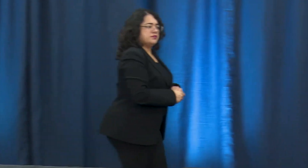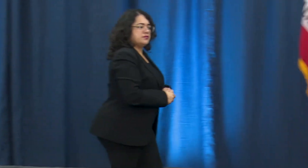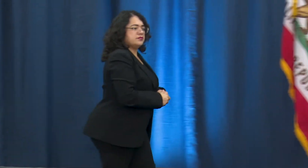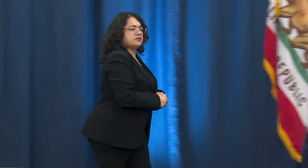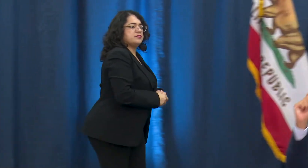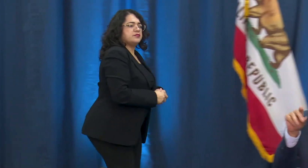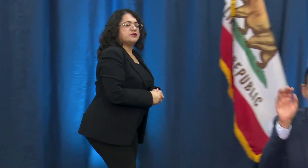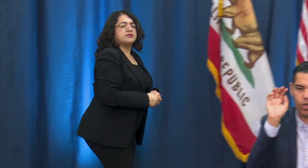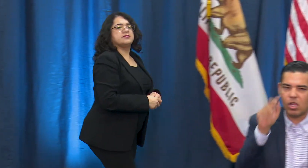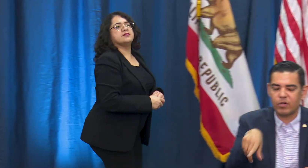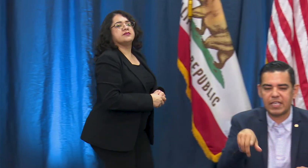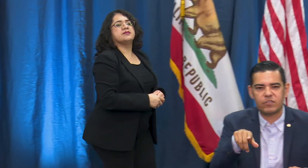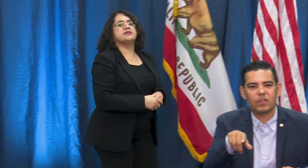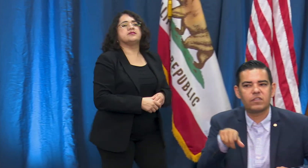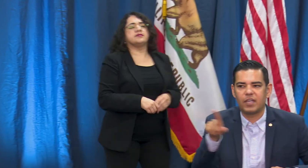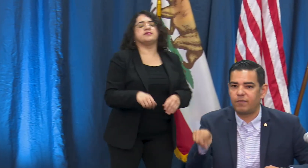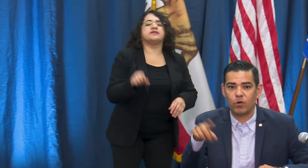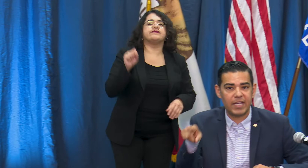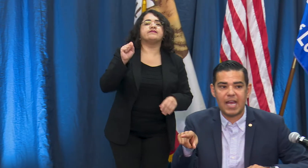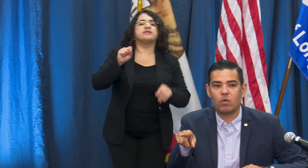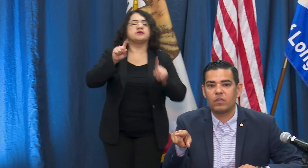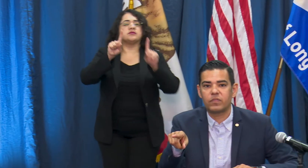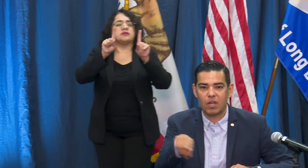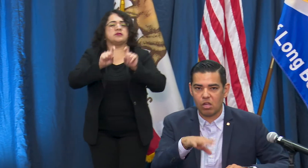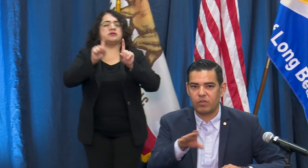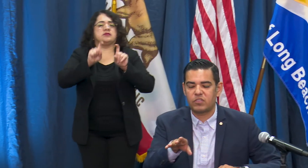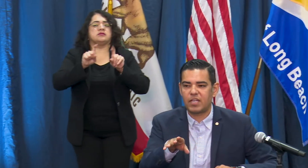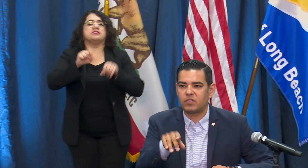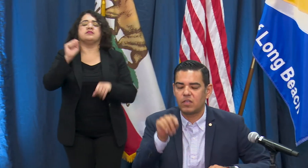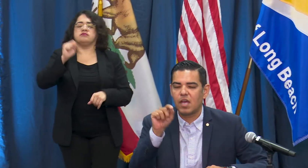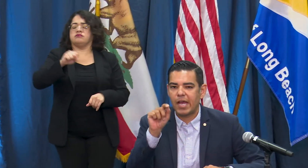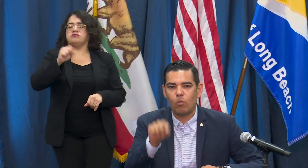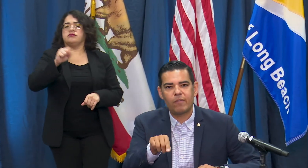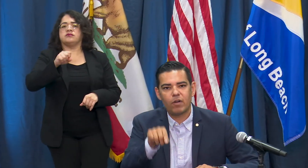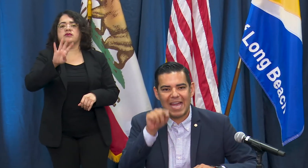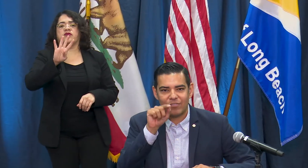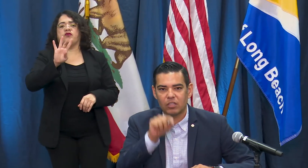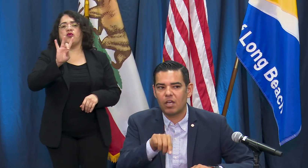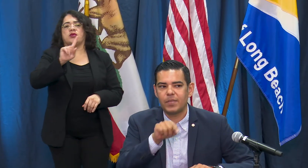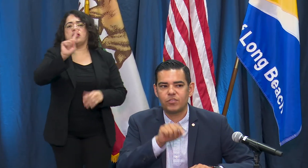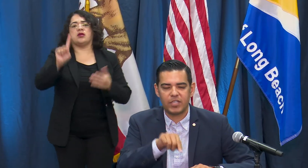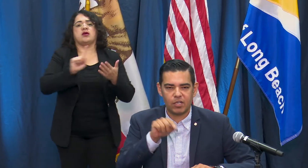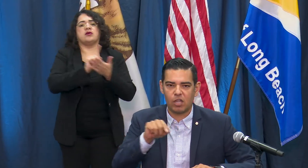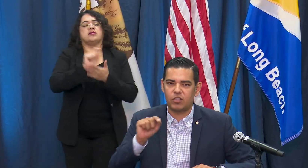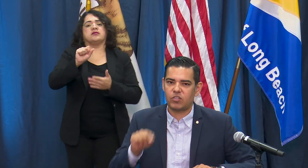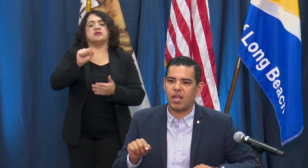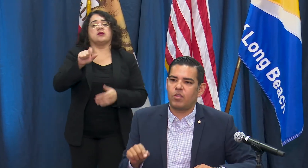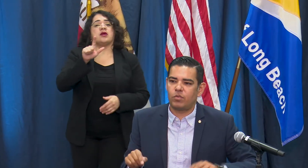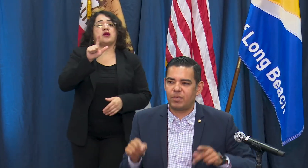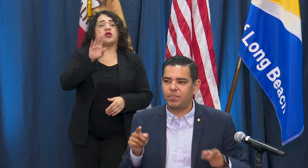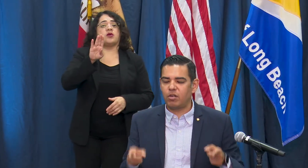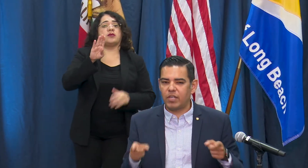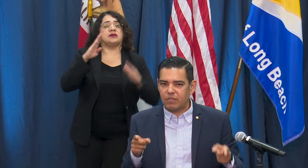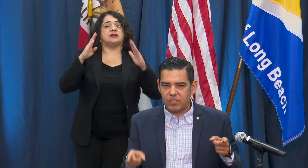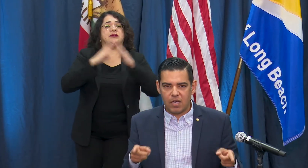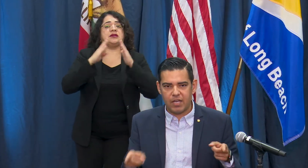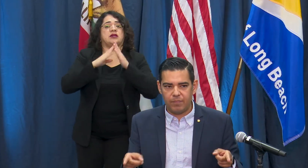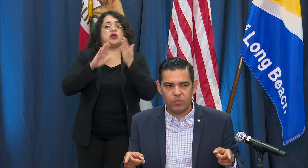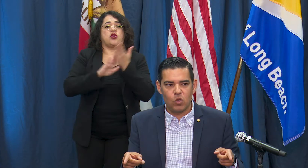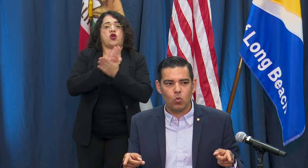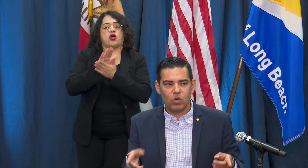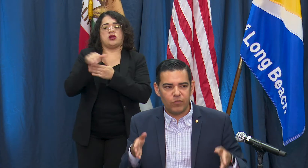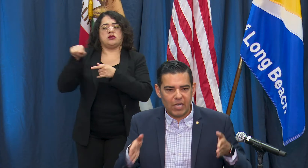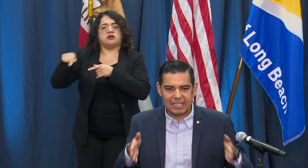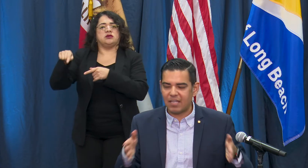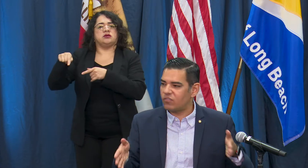So almost all of our testing is done in 48 hours at all of our sites. However, at the Long Beach City College site, there was a period of